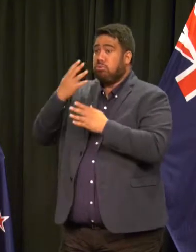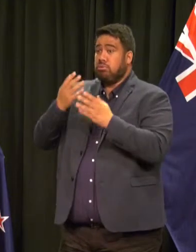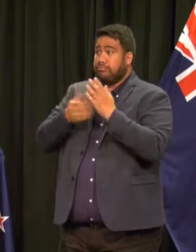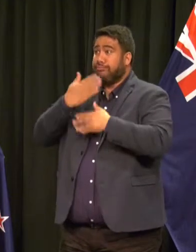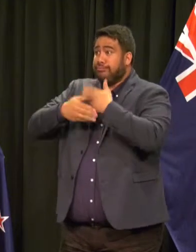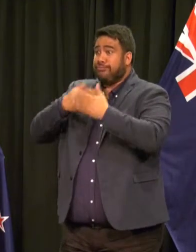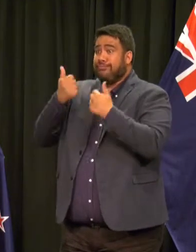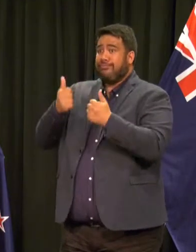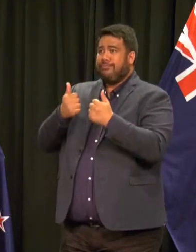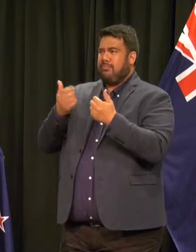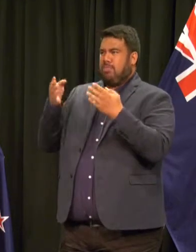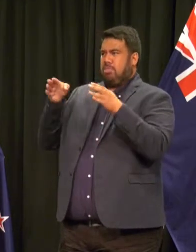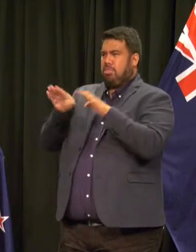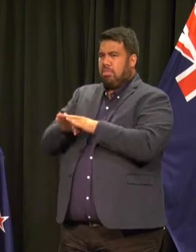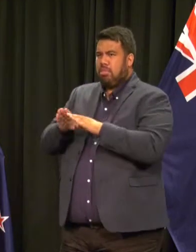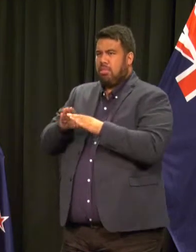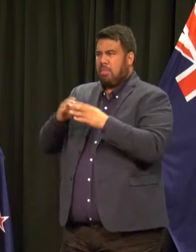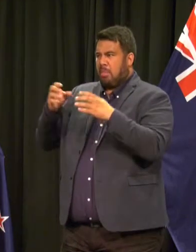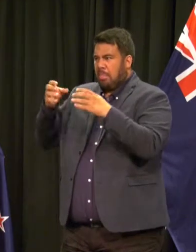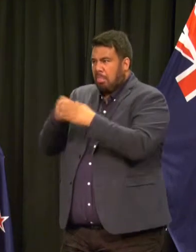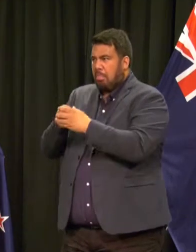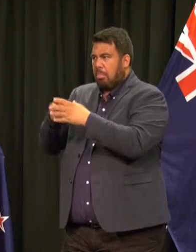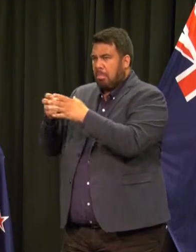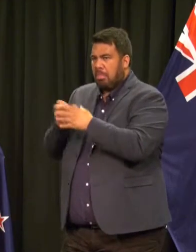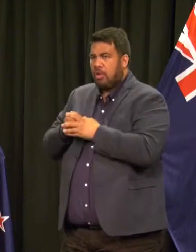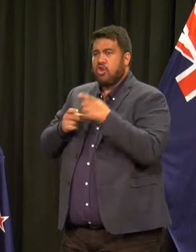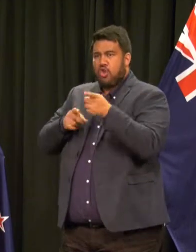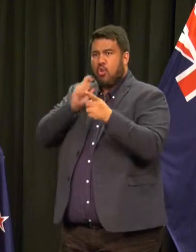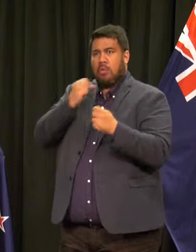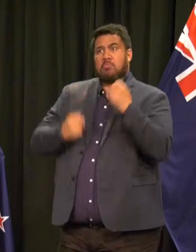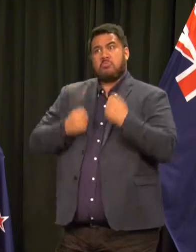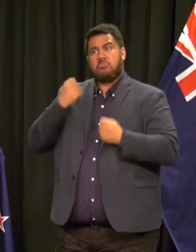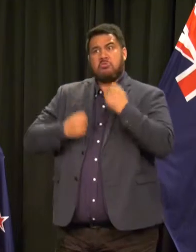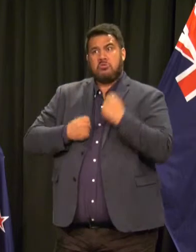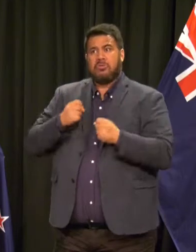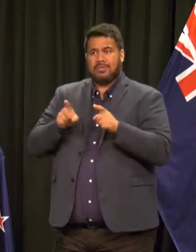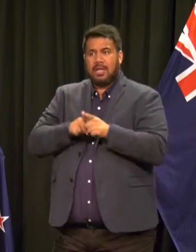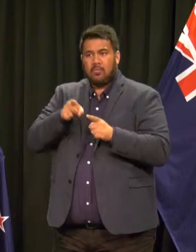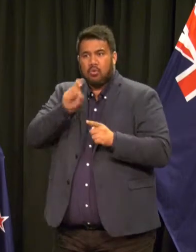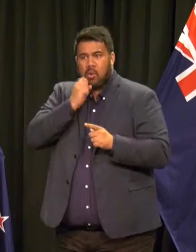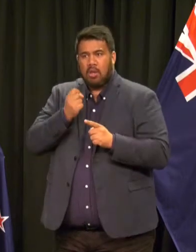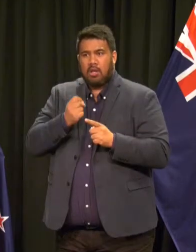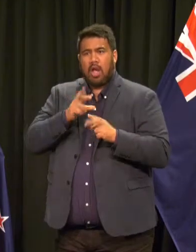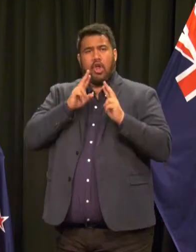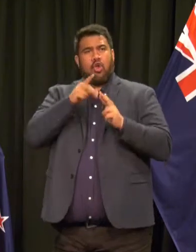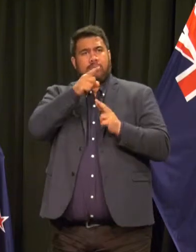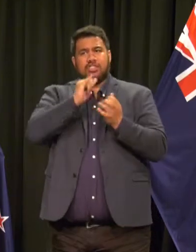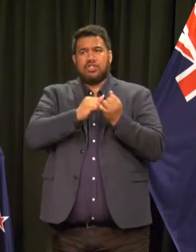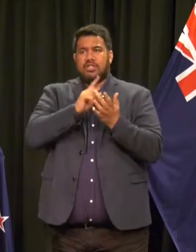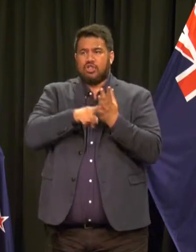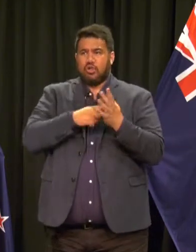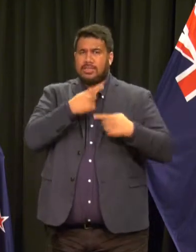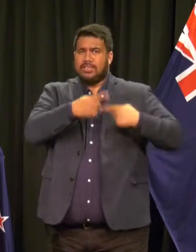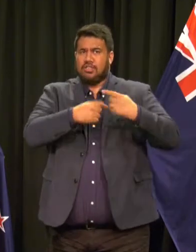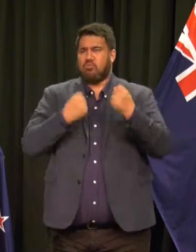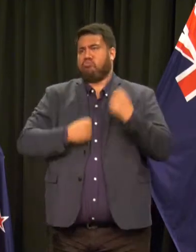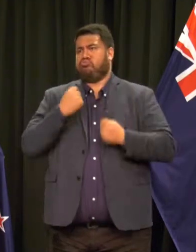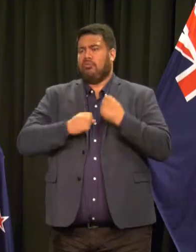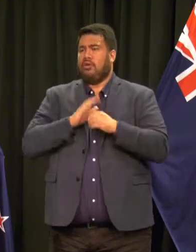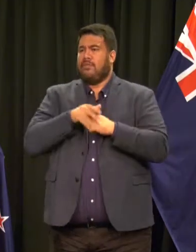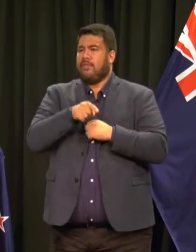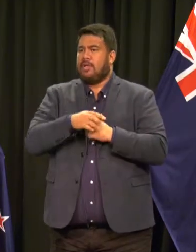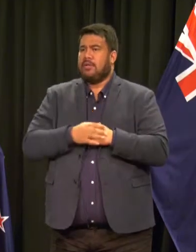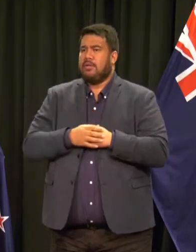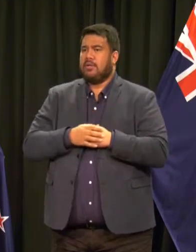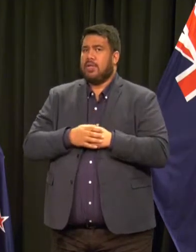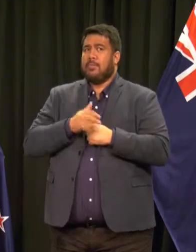wealthy past, then you'd be rather loud about it, and I hope he keeps on being loud about it. And just because he's got rather better understanding of the English language